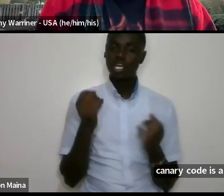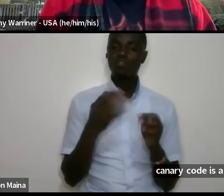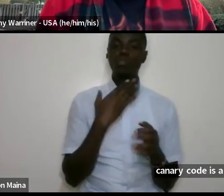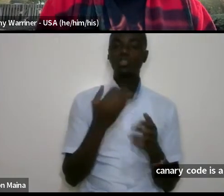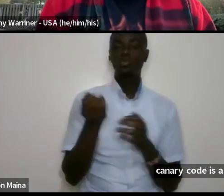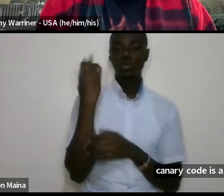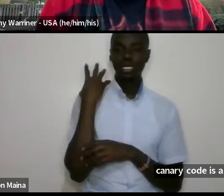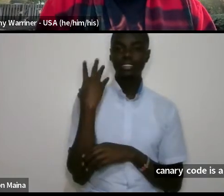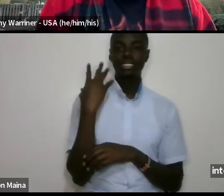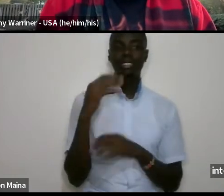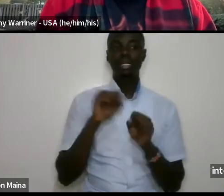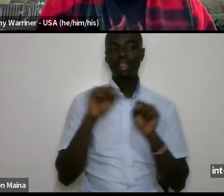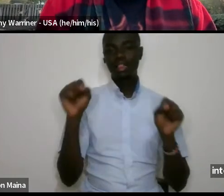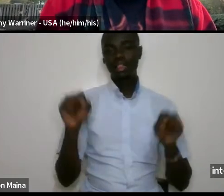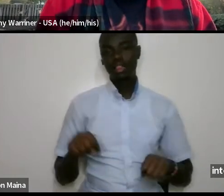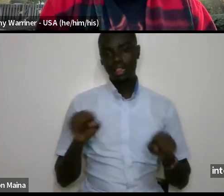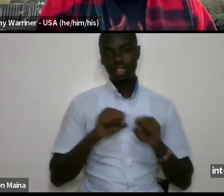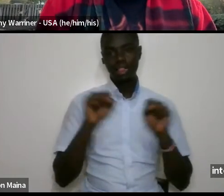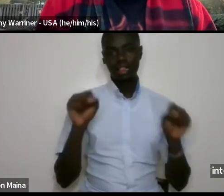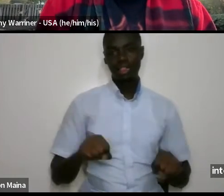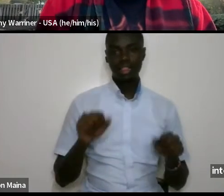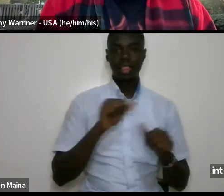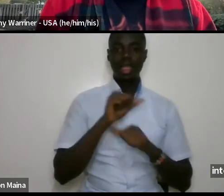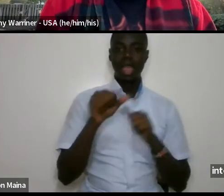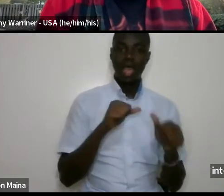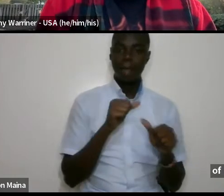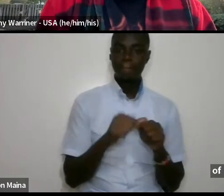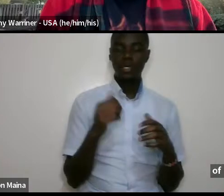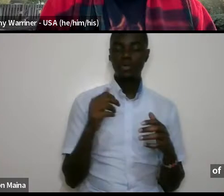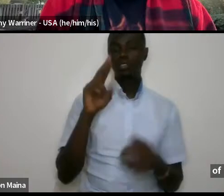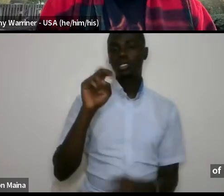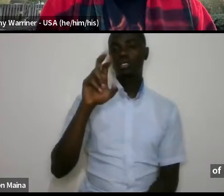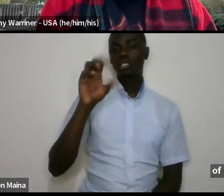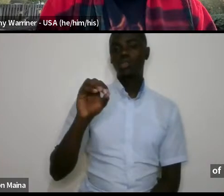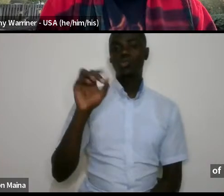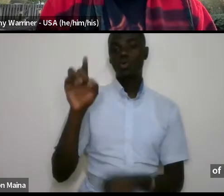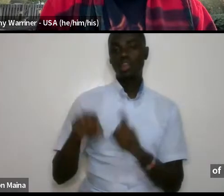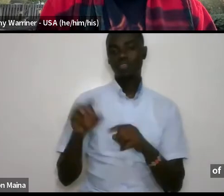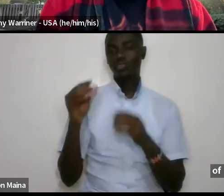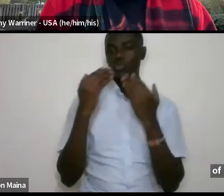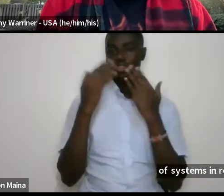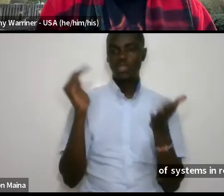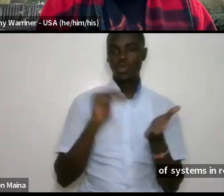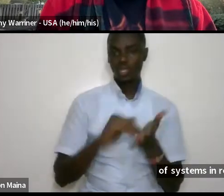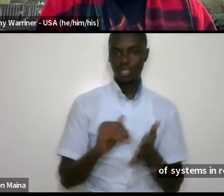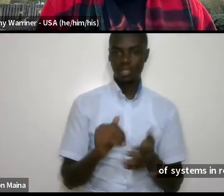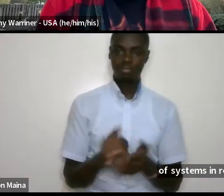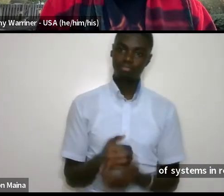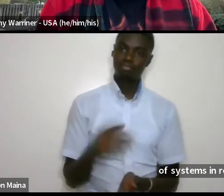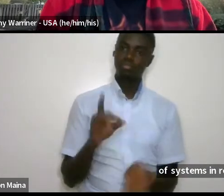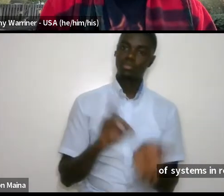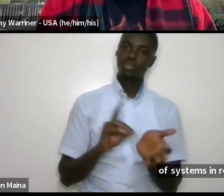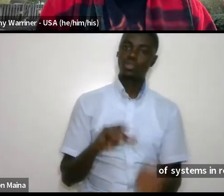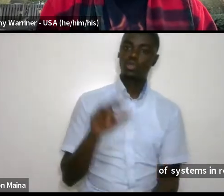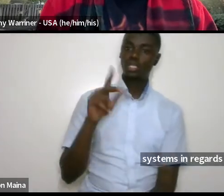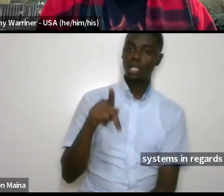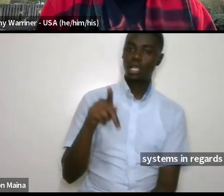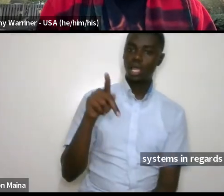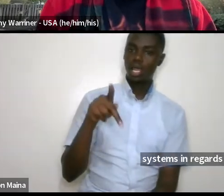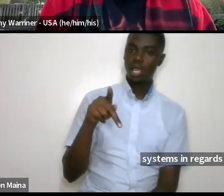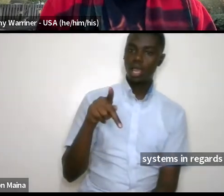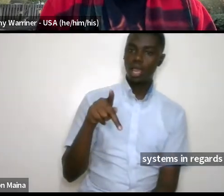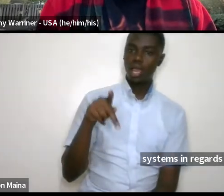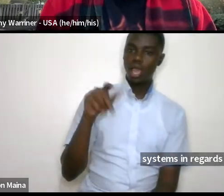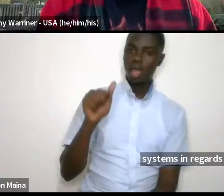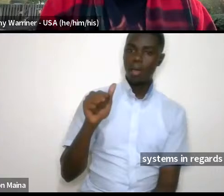of systems in regards to neurodiversity. So thank you again, Dr. Praslova. Thank you very much for your kind